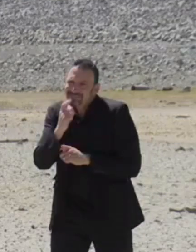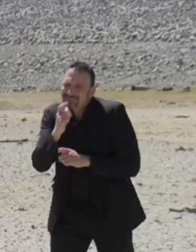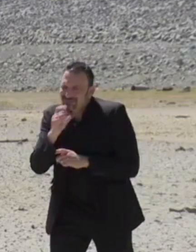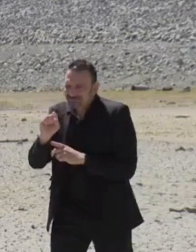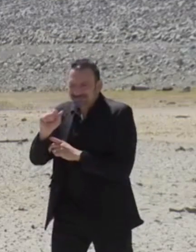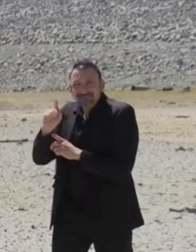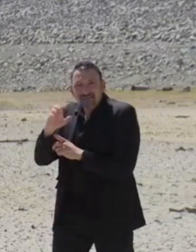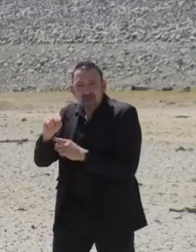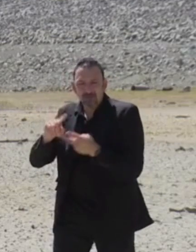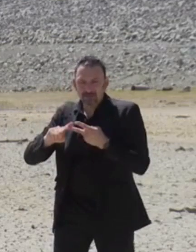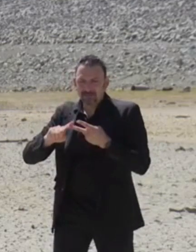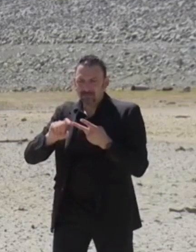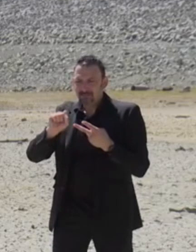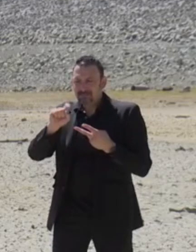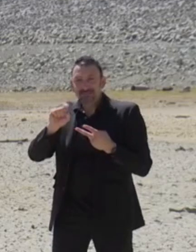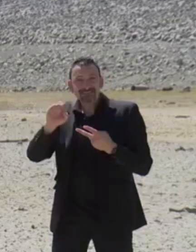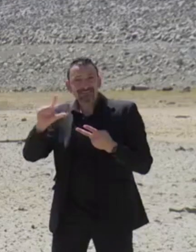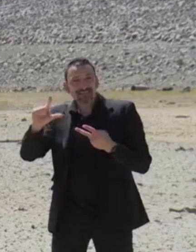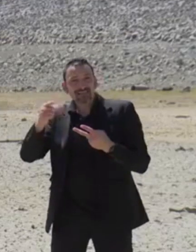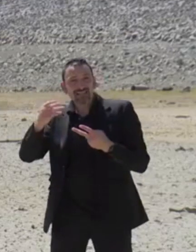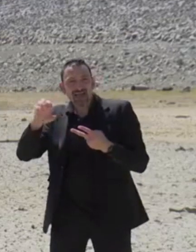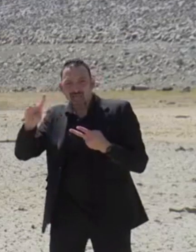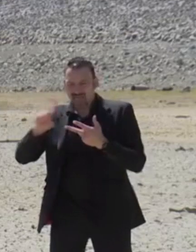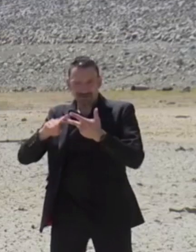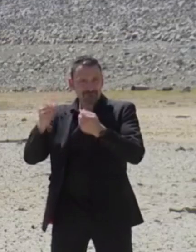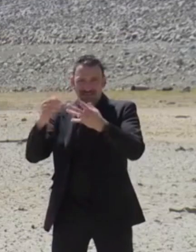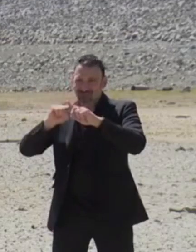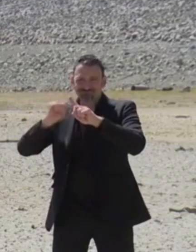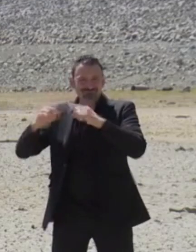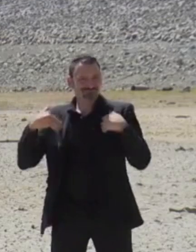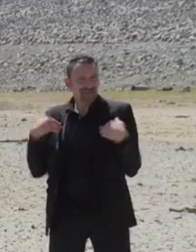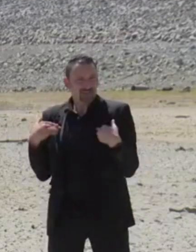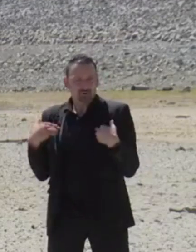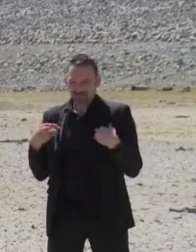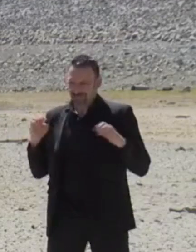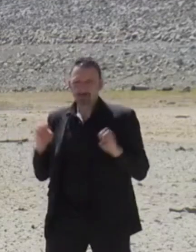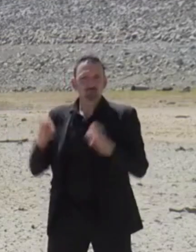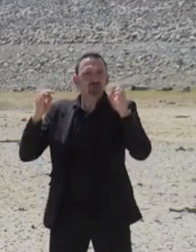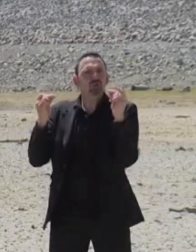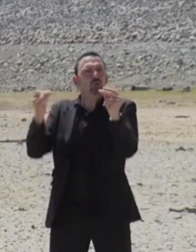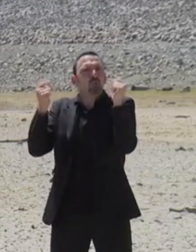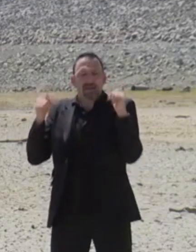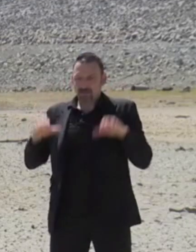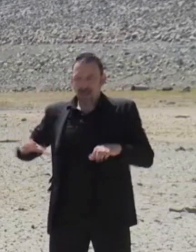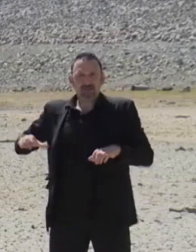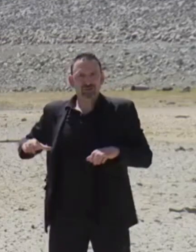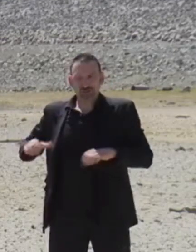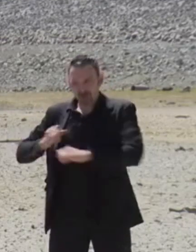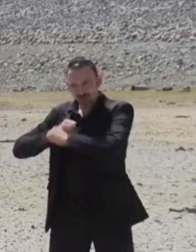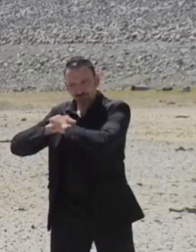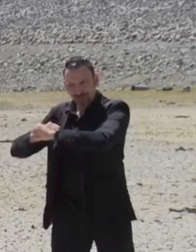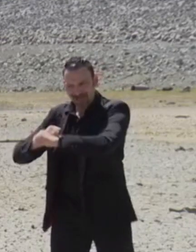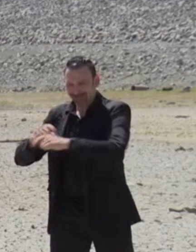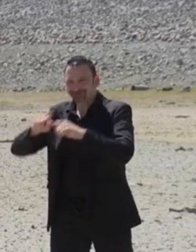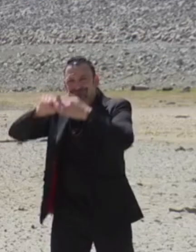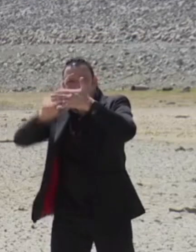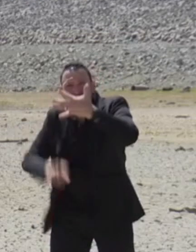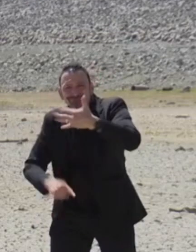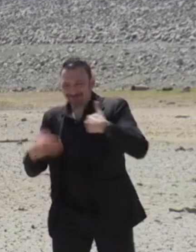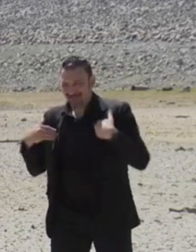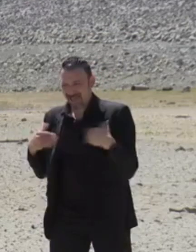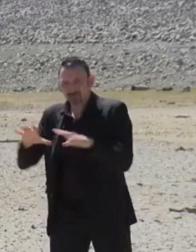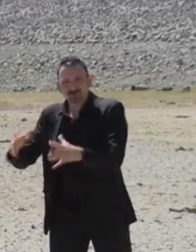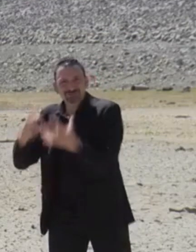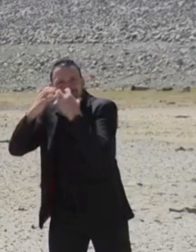steelhead, fish, and terrestrial wildlife, and taking emergency quick action to protect those